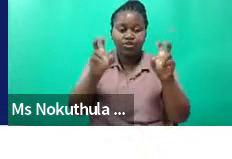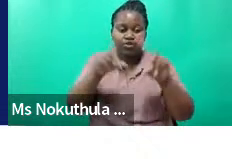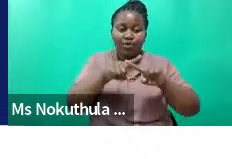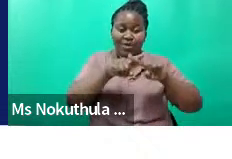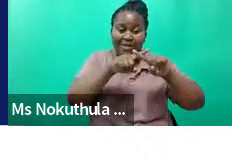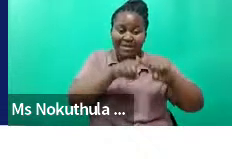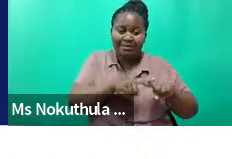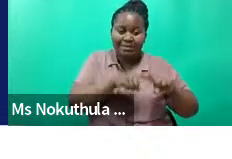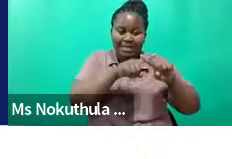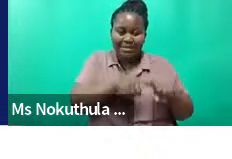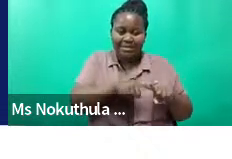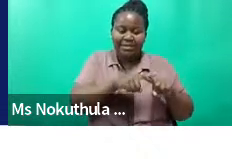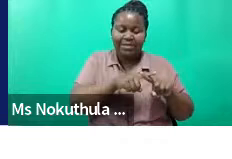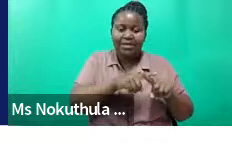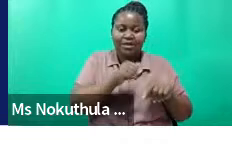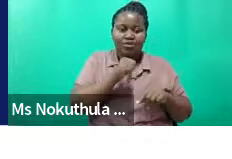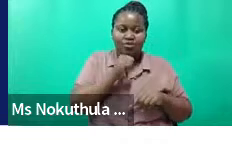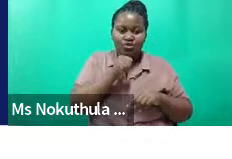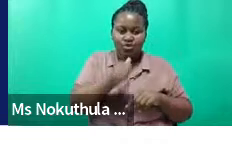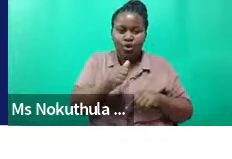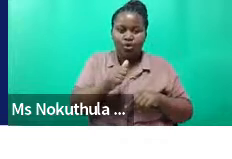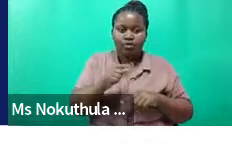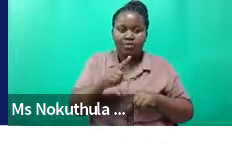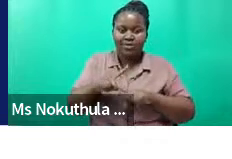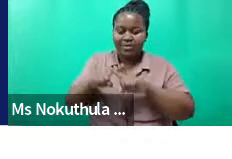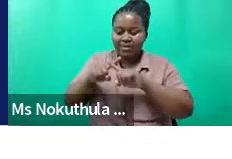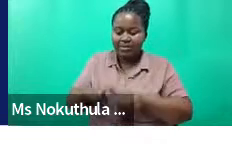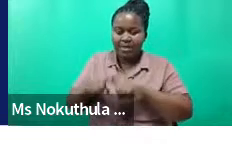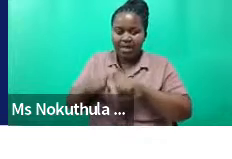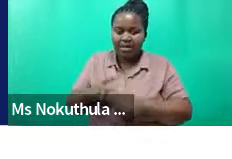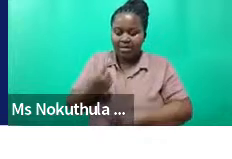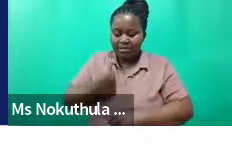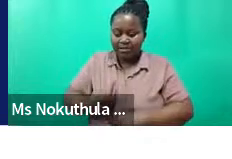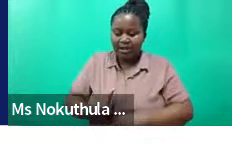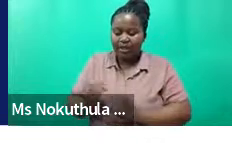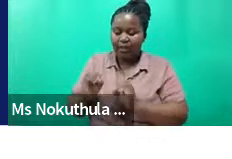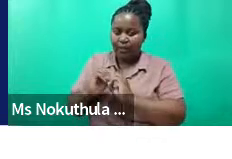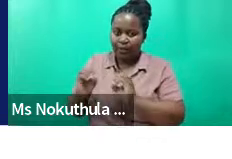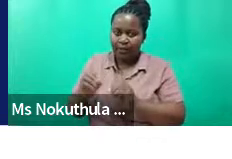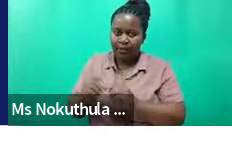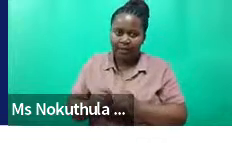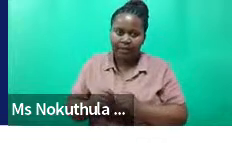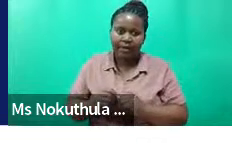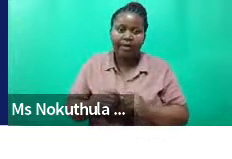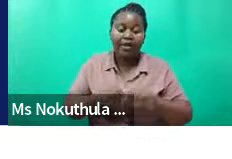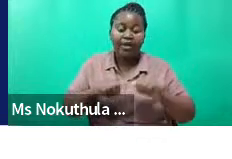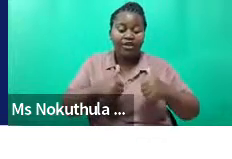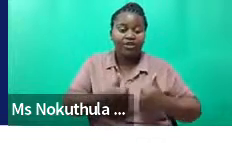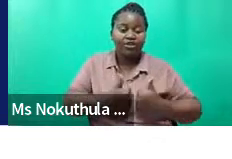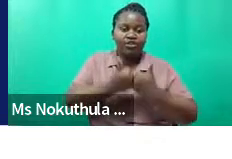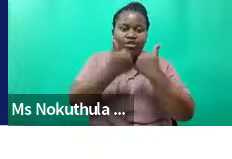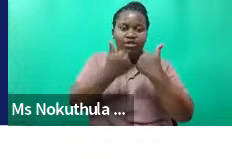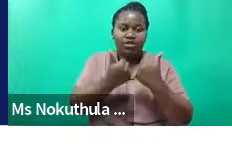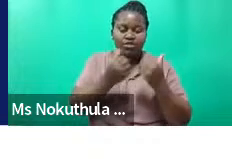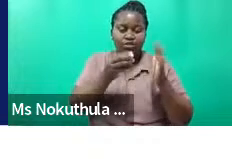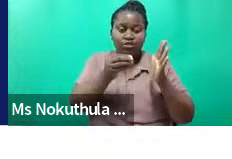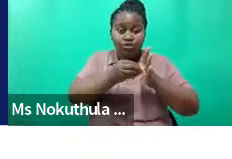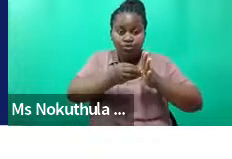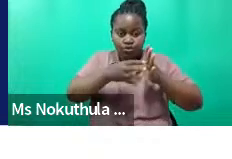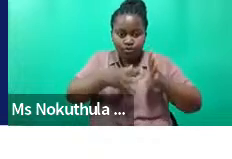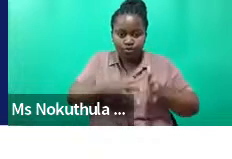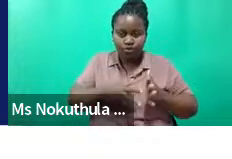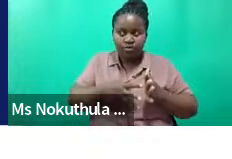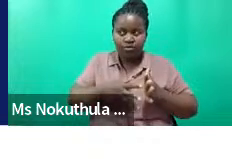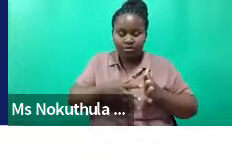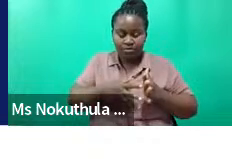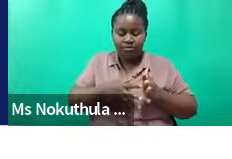and not being dependent on herself. The challenges, further challenges that the student felt, although these